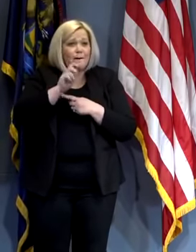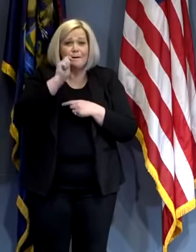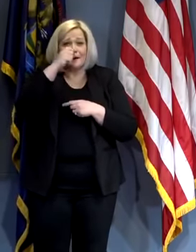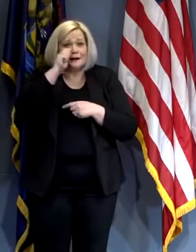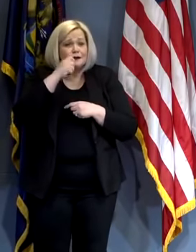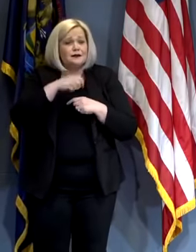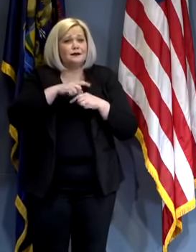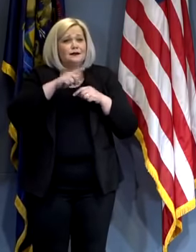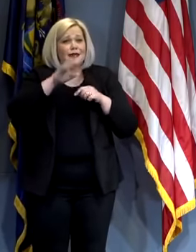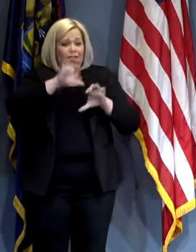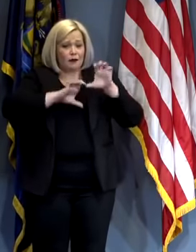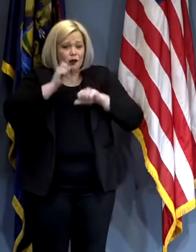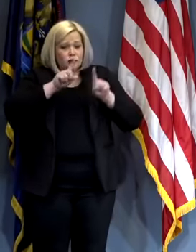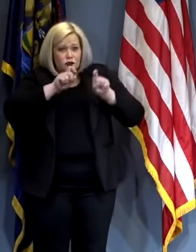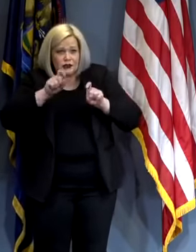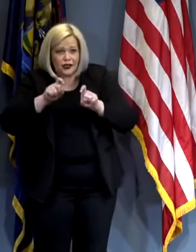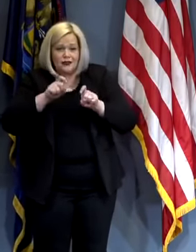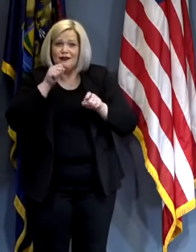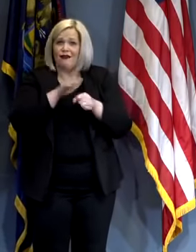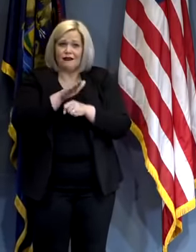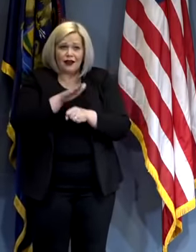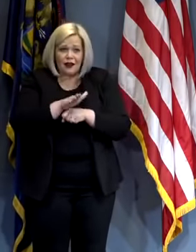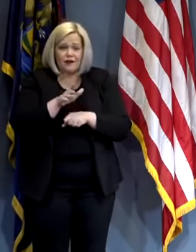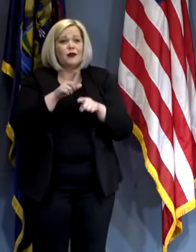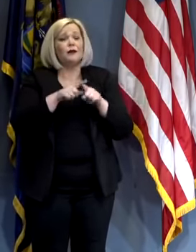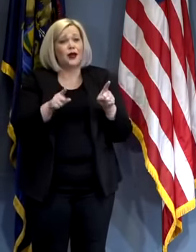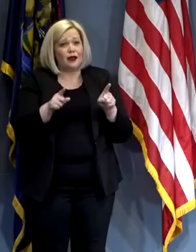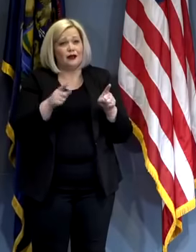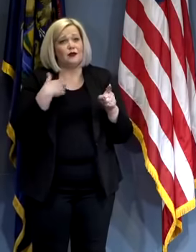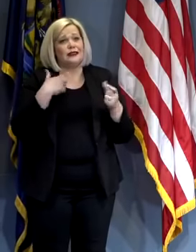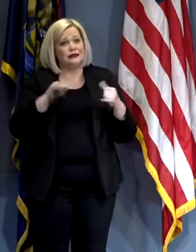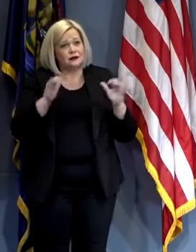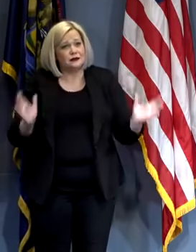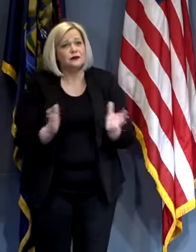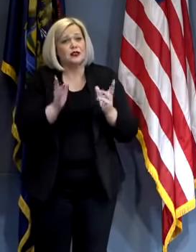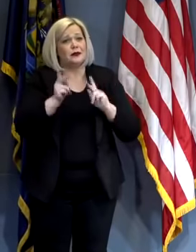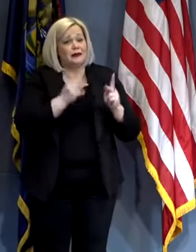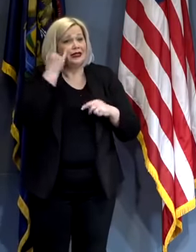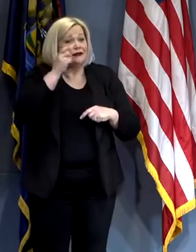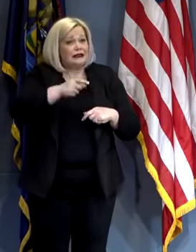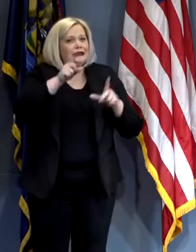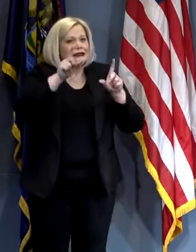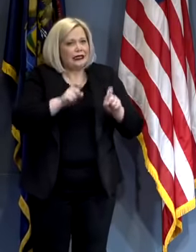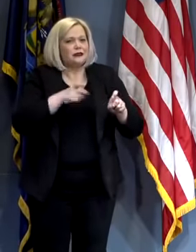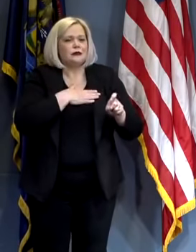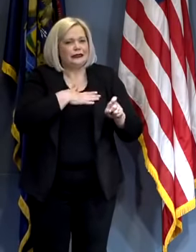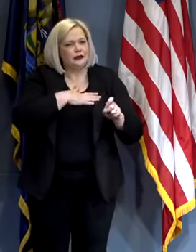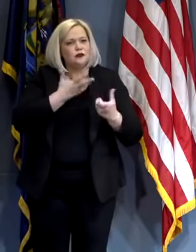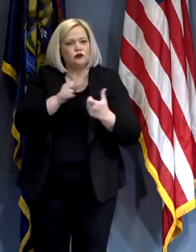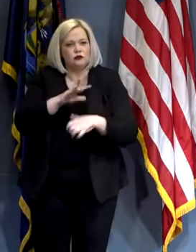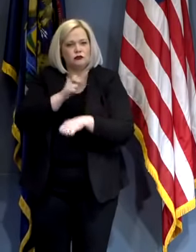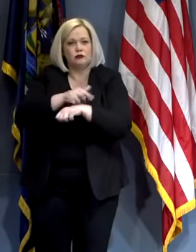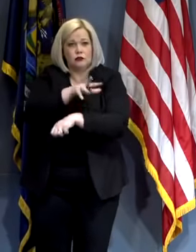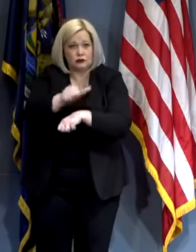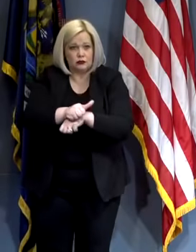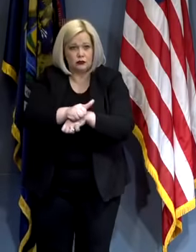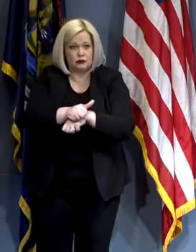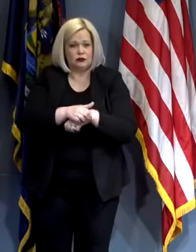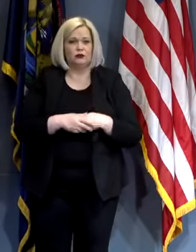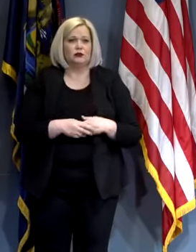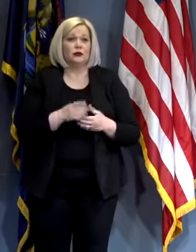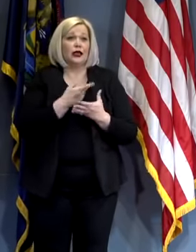needs to get a test to be able to get one done and easily. Last week, we announced that anyone who has